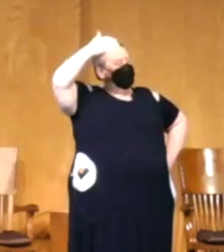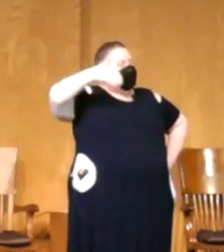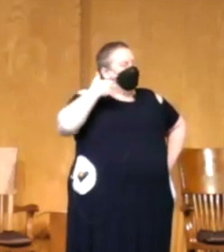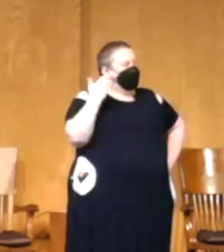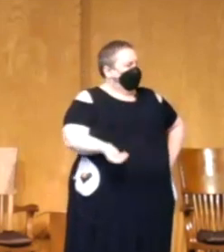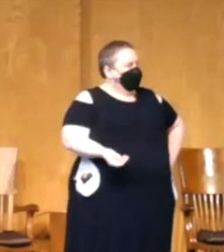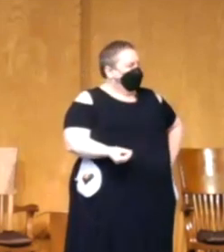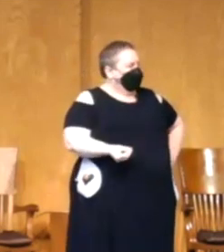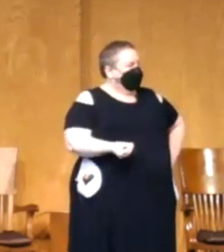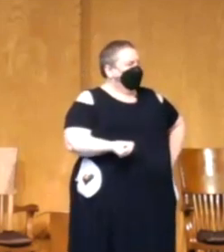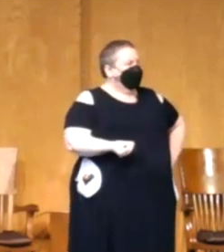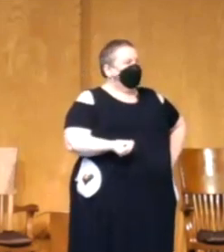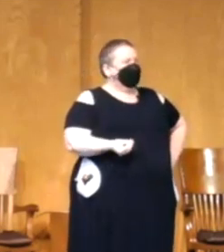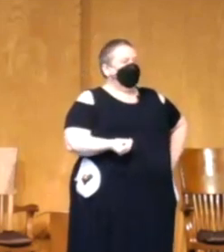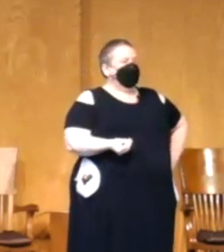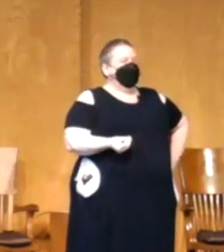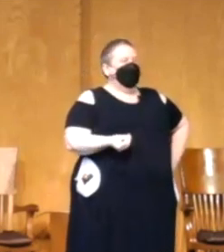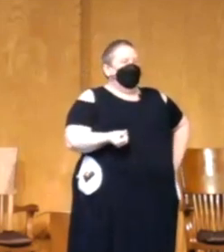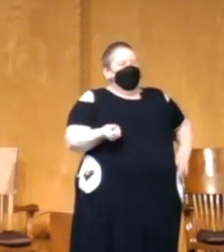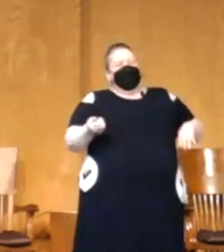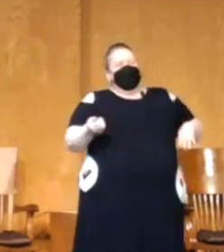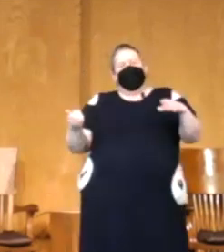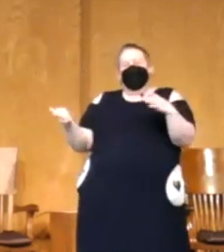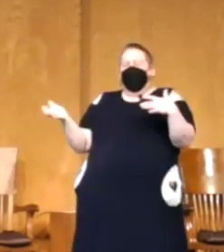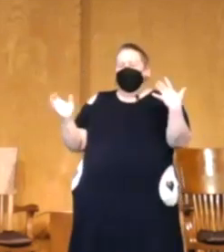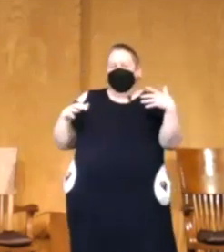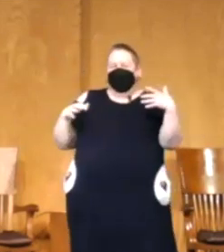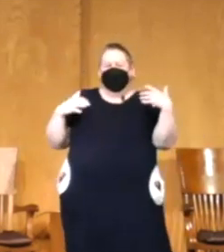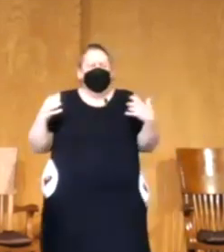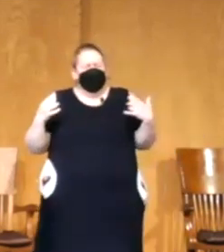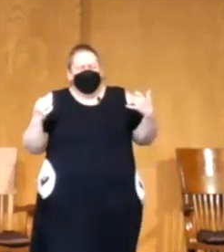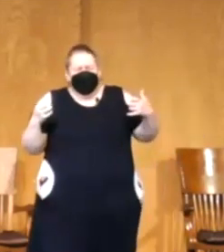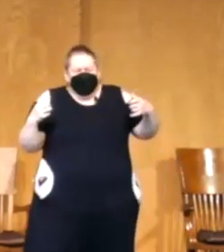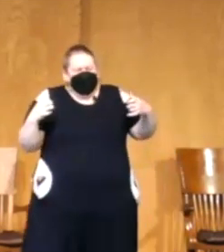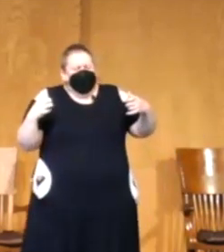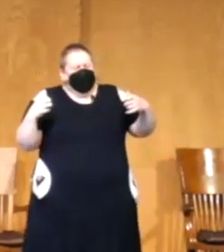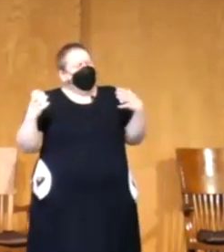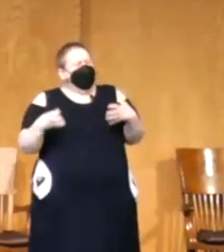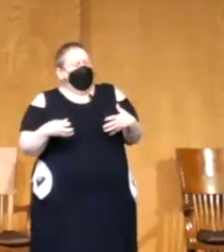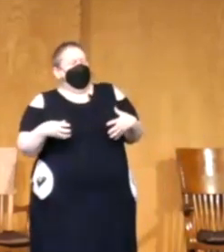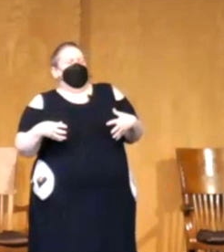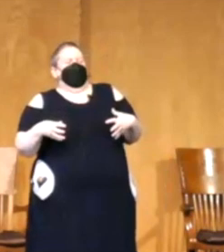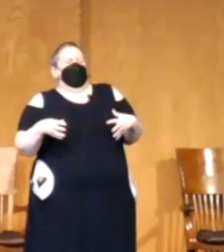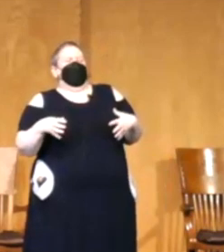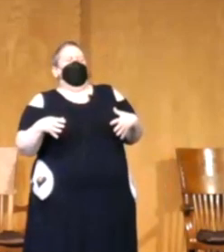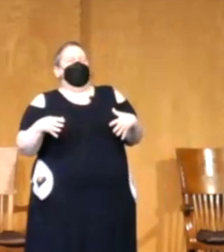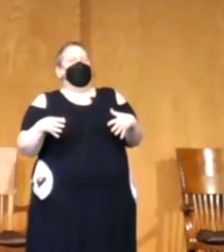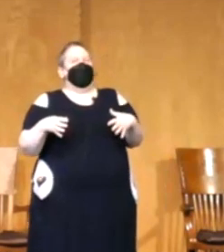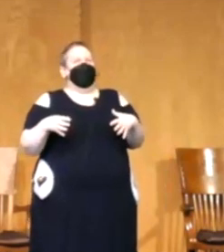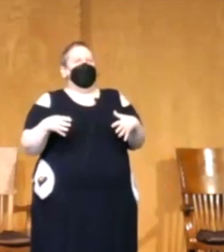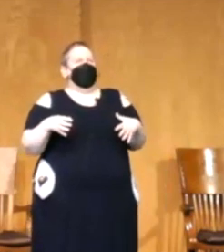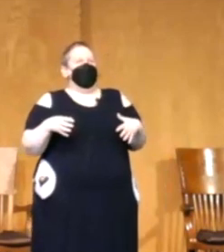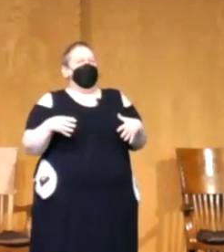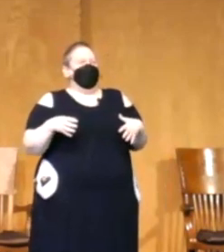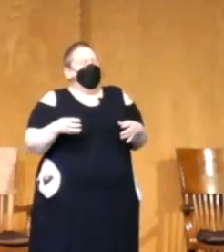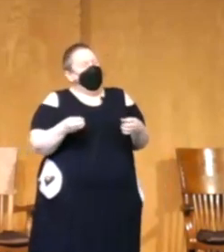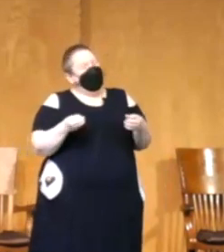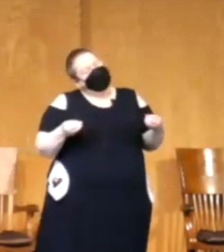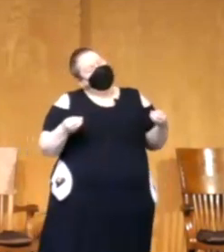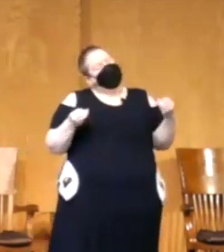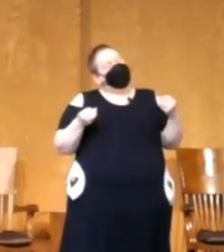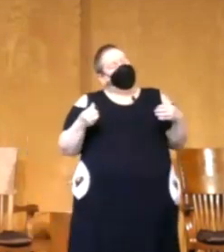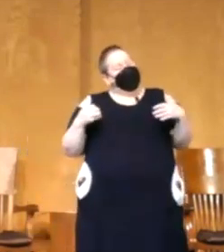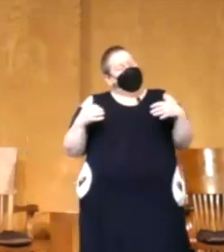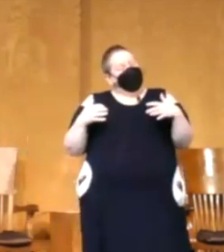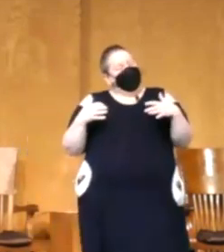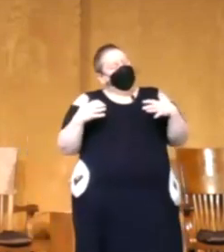But it got me to thinking that on the topic of purity, there are